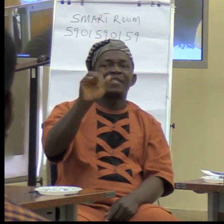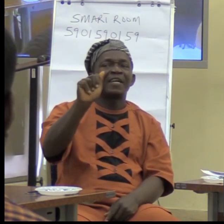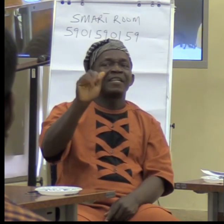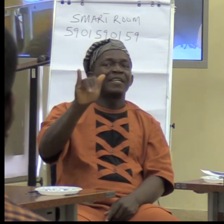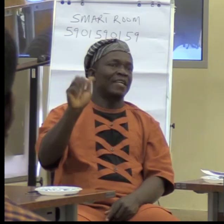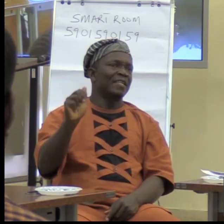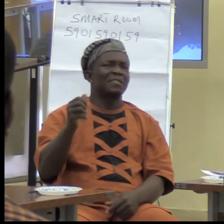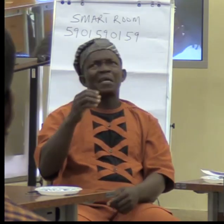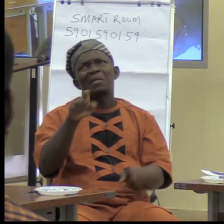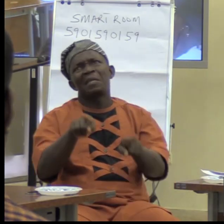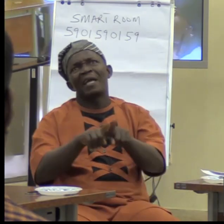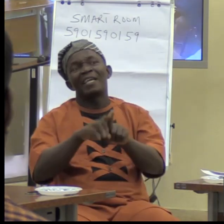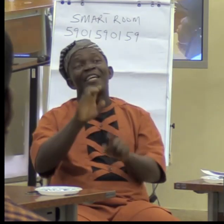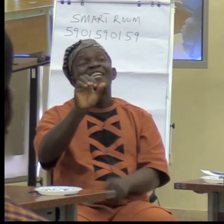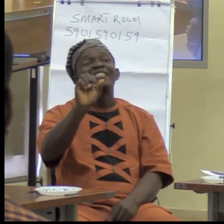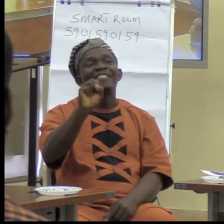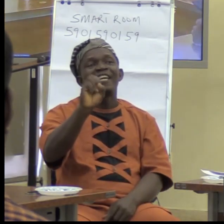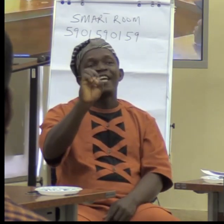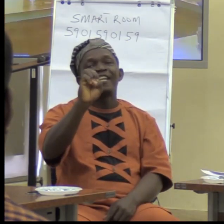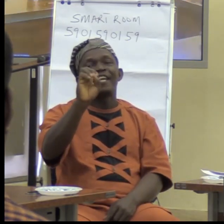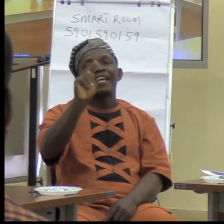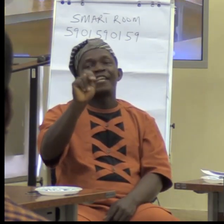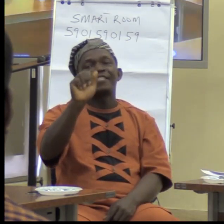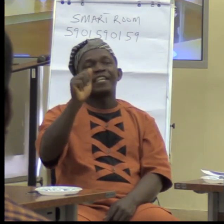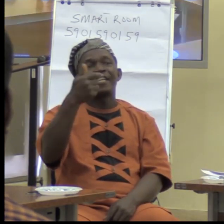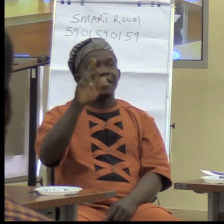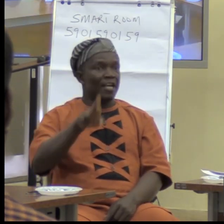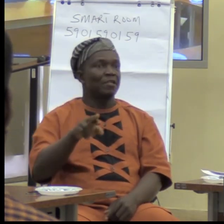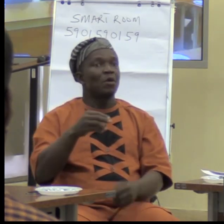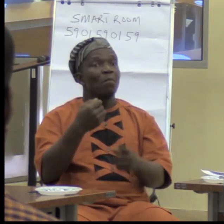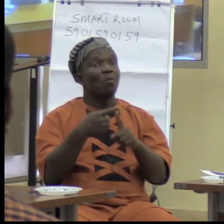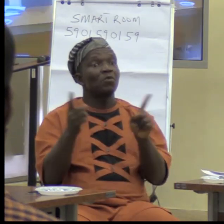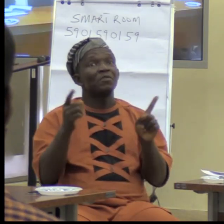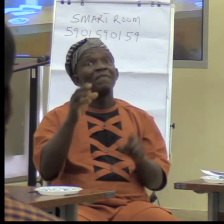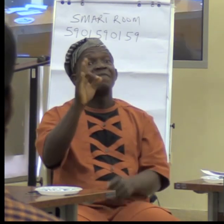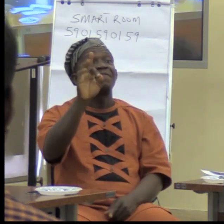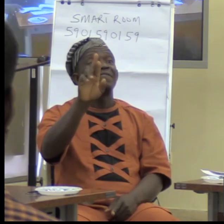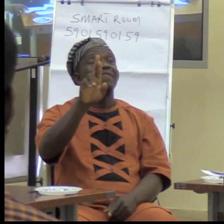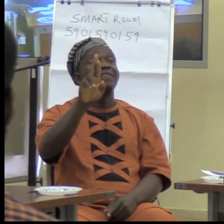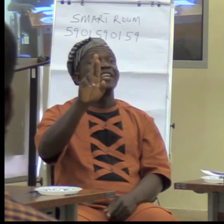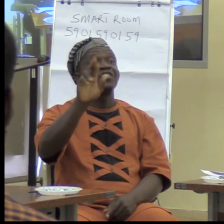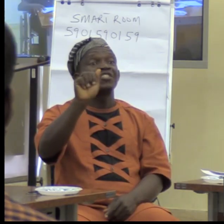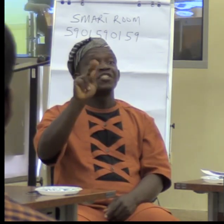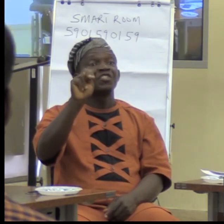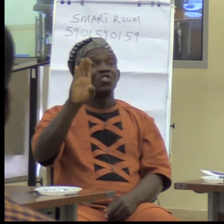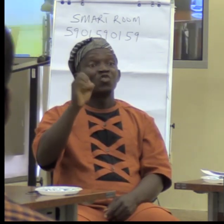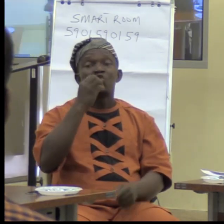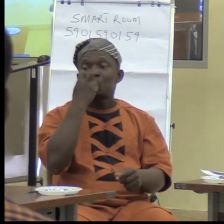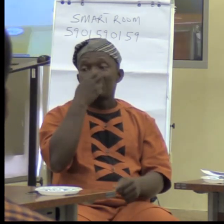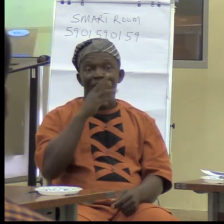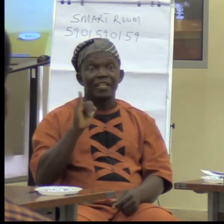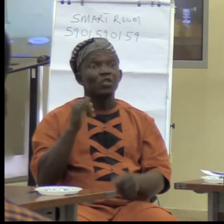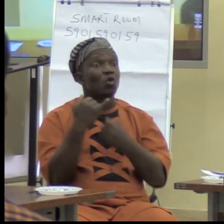Senegal, both Anglophone and Francophone countries. And one of the